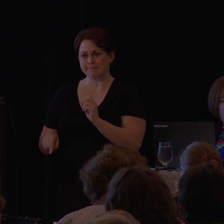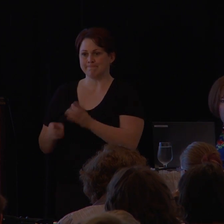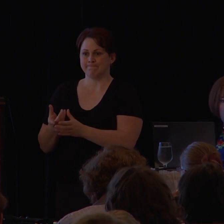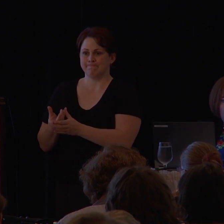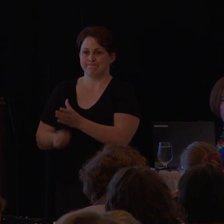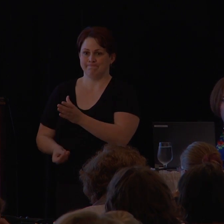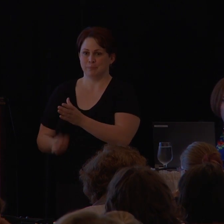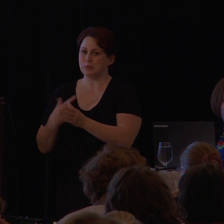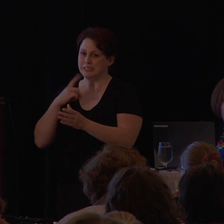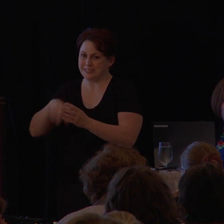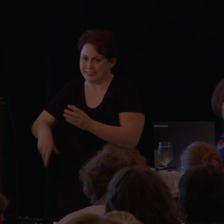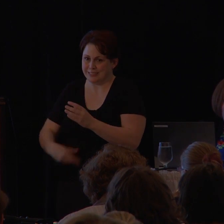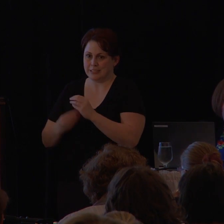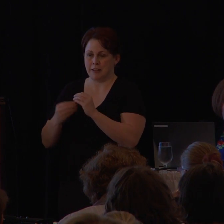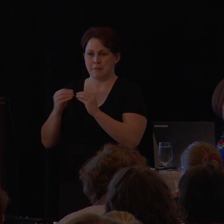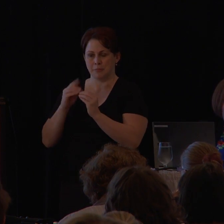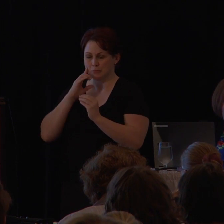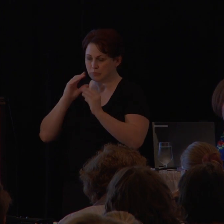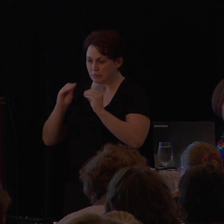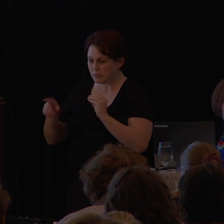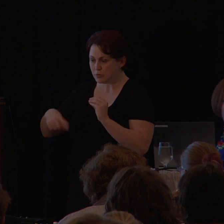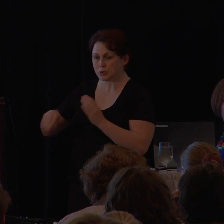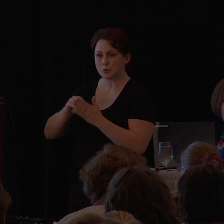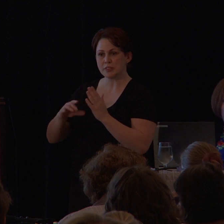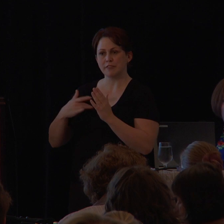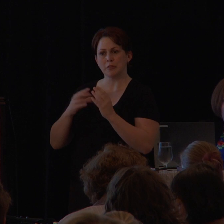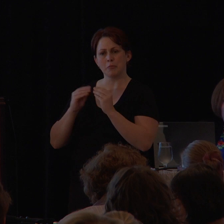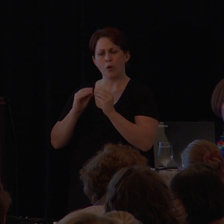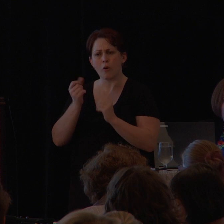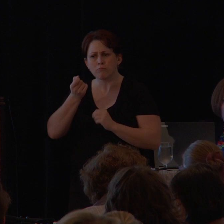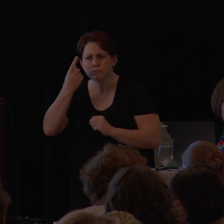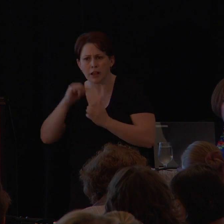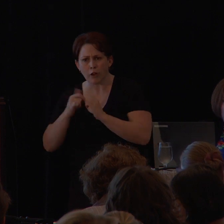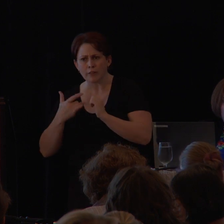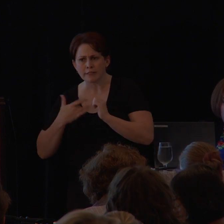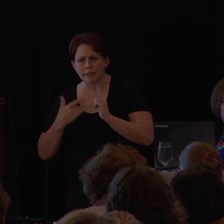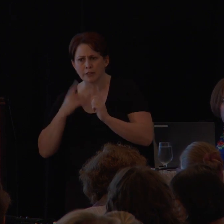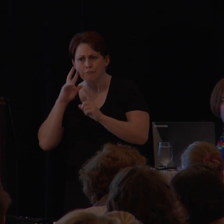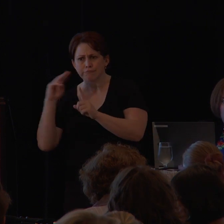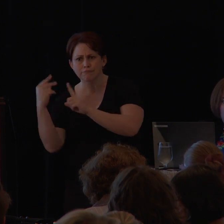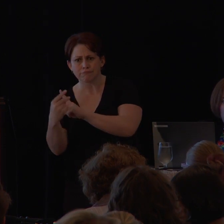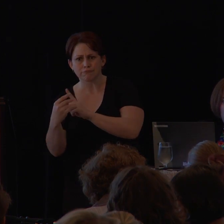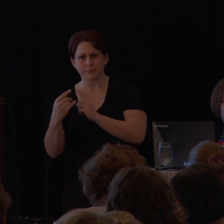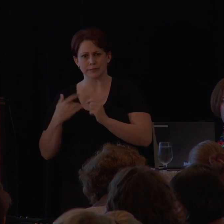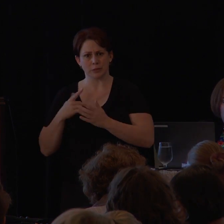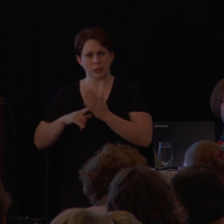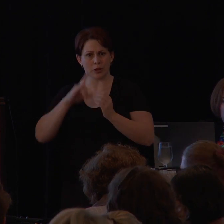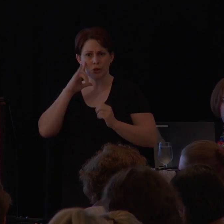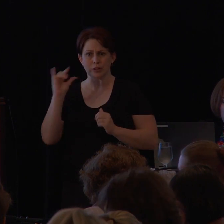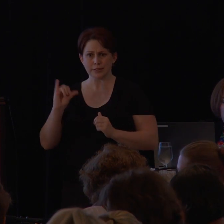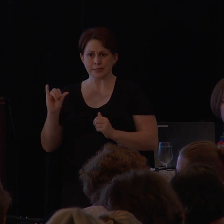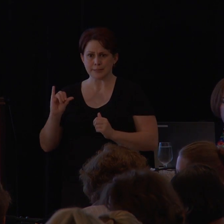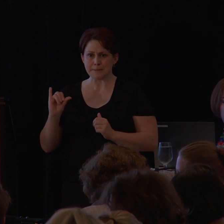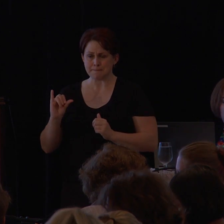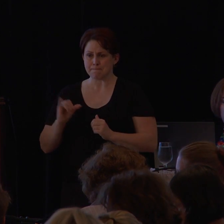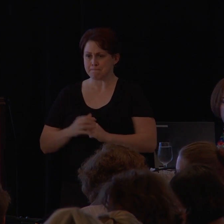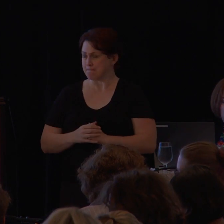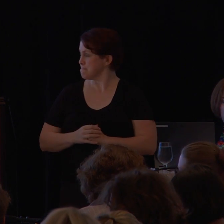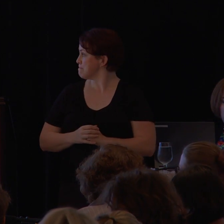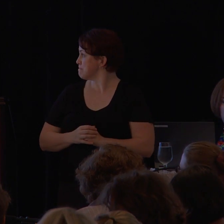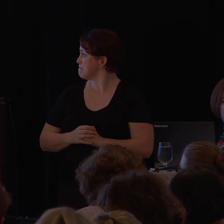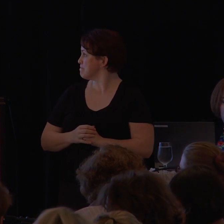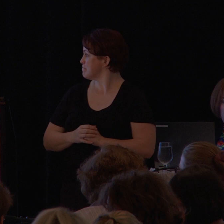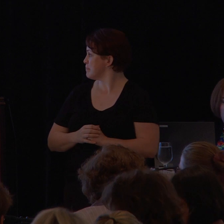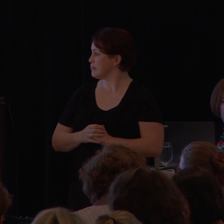curriculum in terms of developing empathy, respect, and responsibility. And in fact, we recommend, among other things in the report,